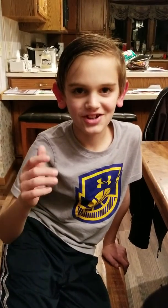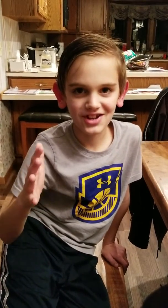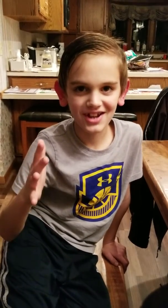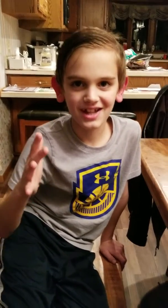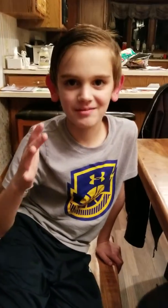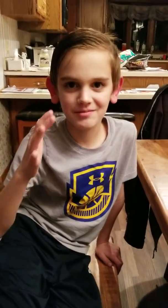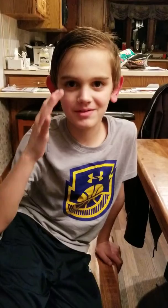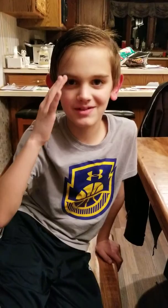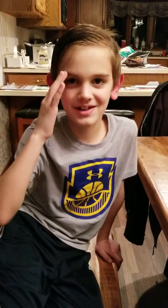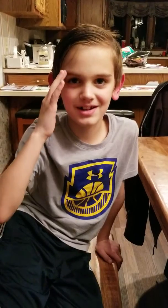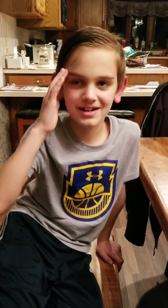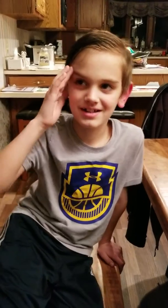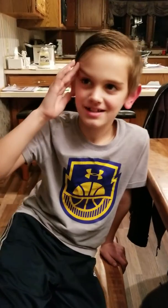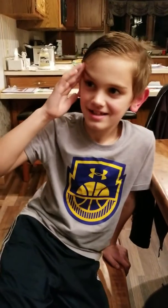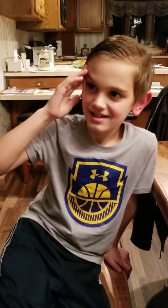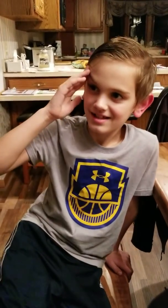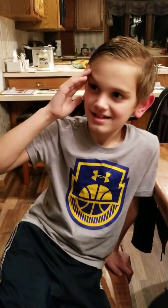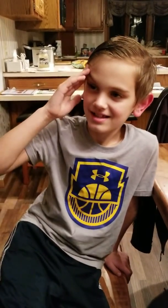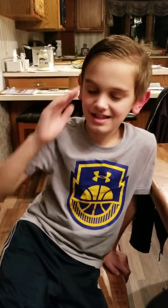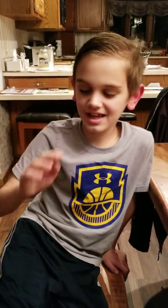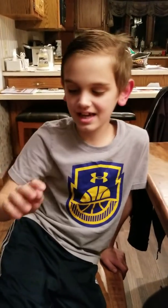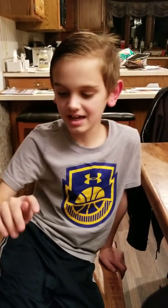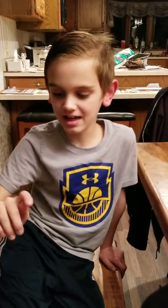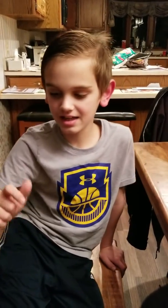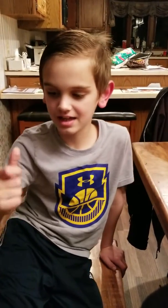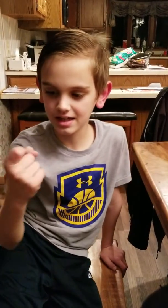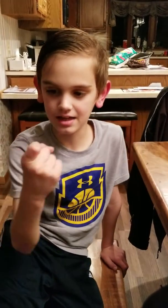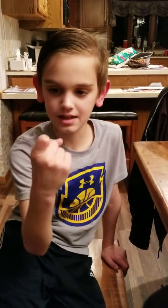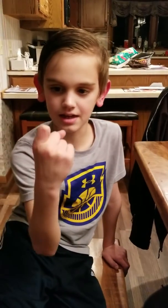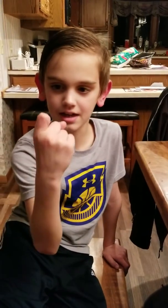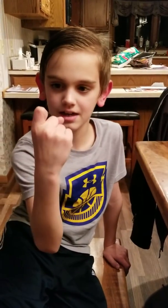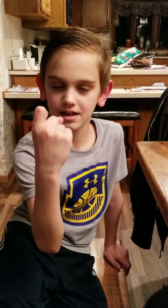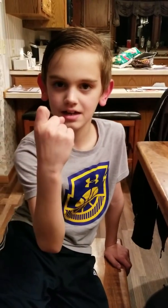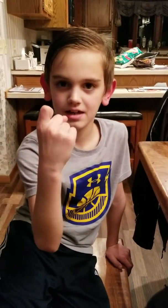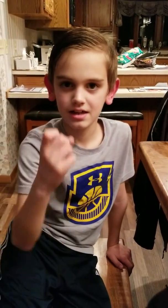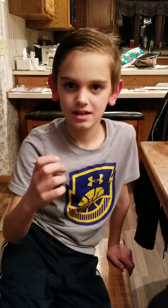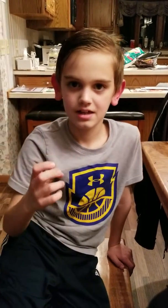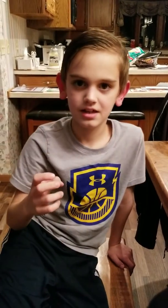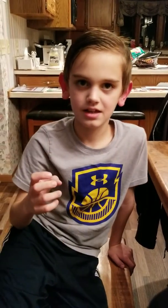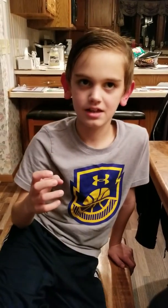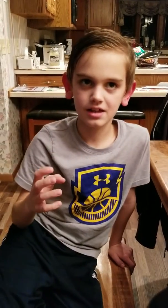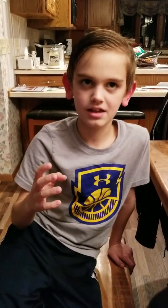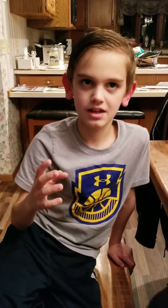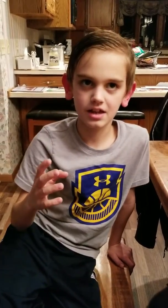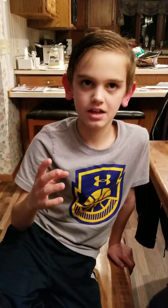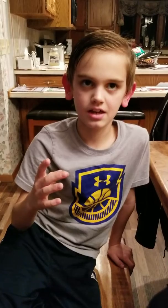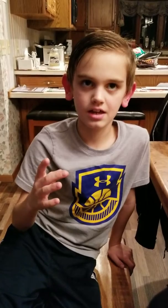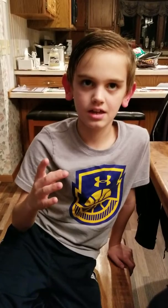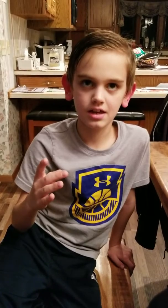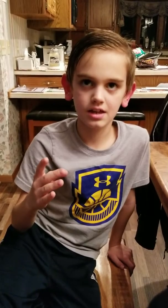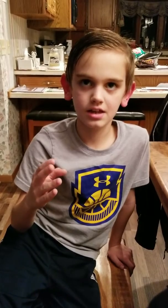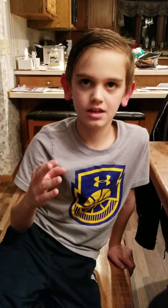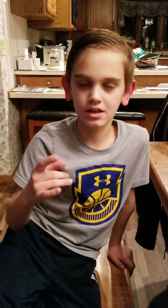Keep going, bud You're fine T, T, T, T Yeah U